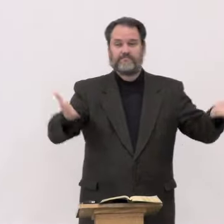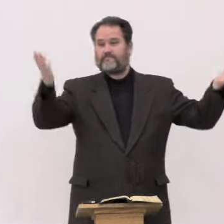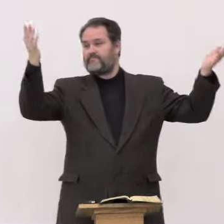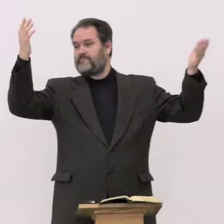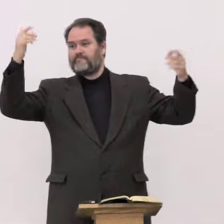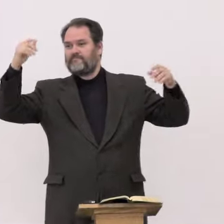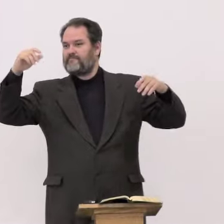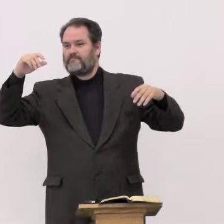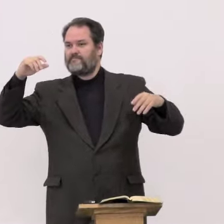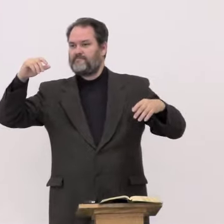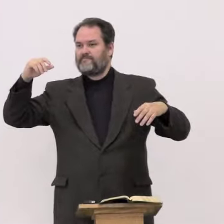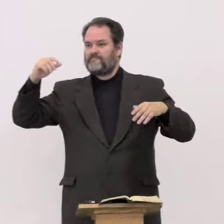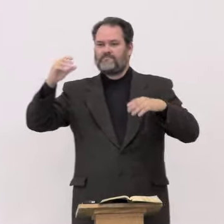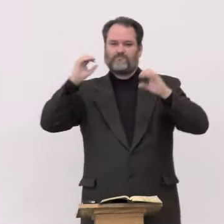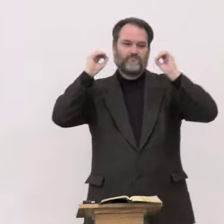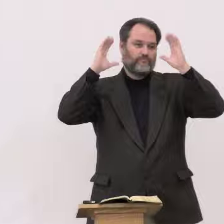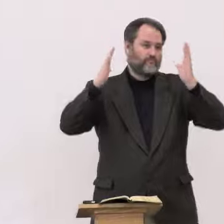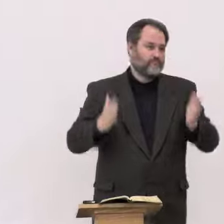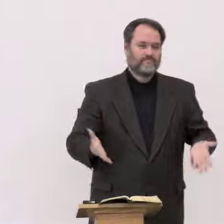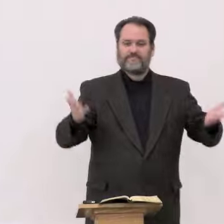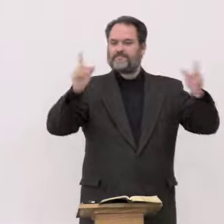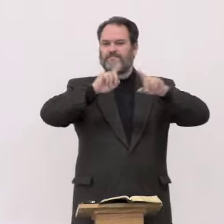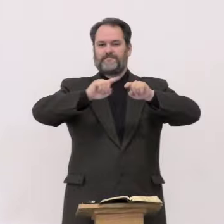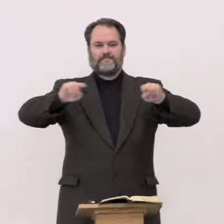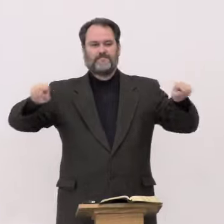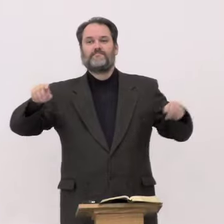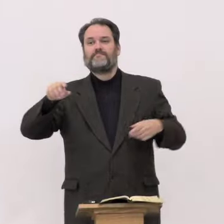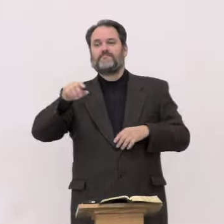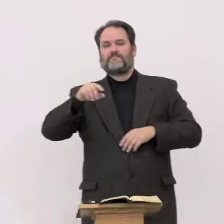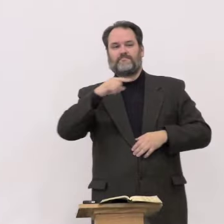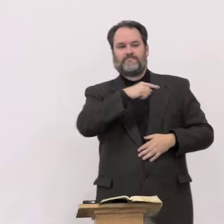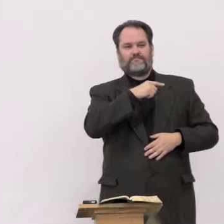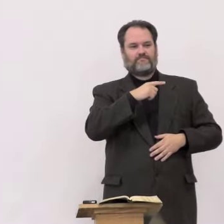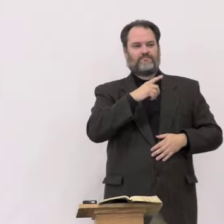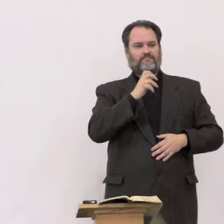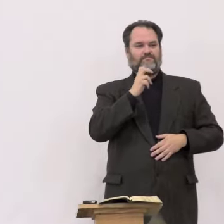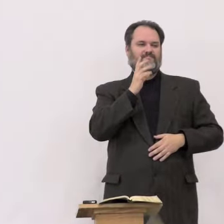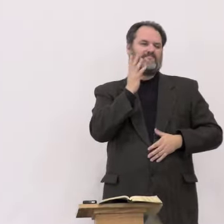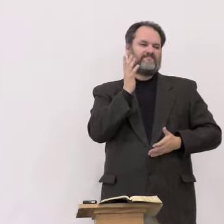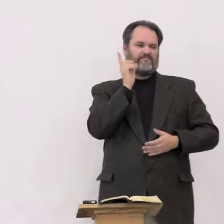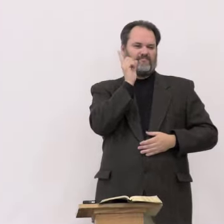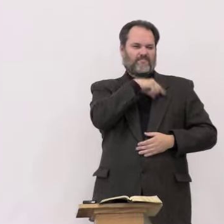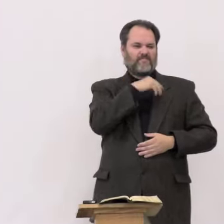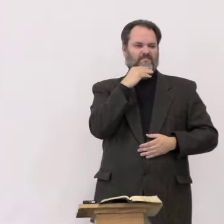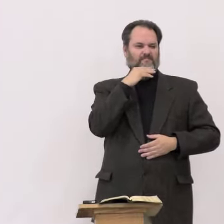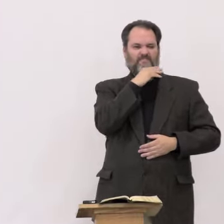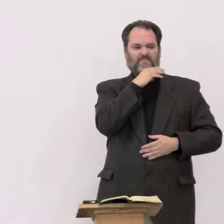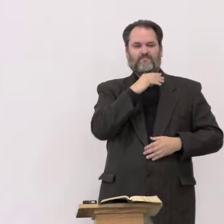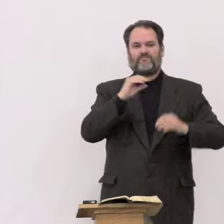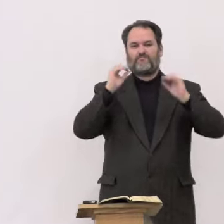It could be a pastor, it could be a leader, it could be a teacher, but he could be